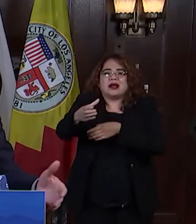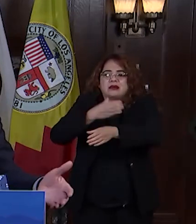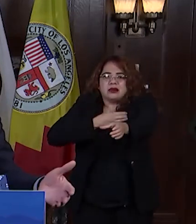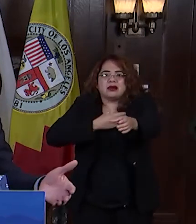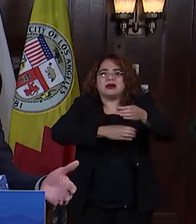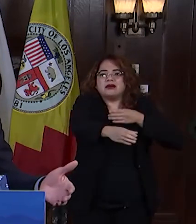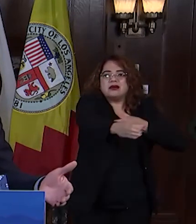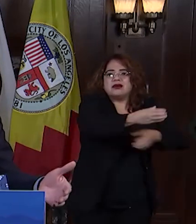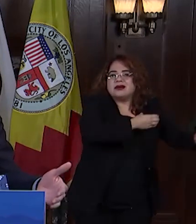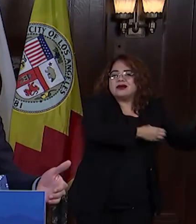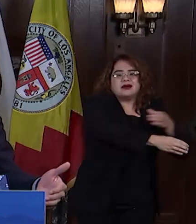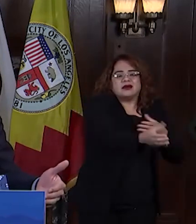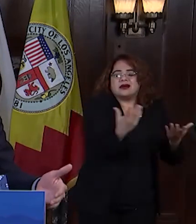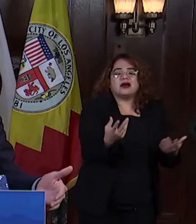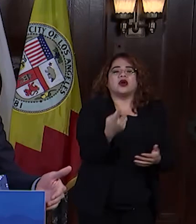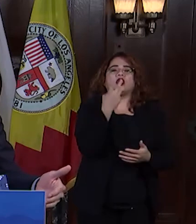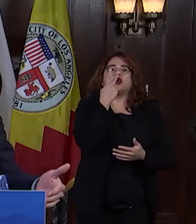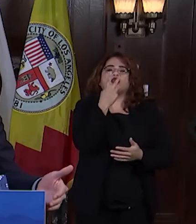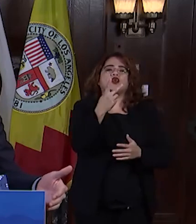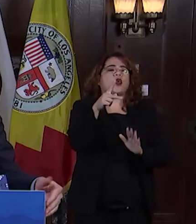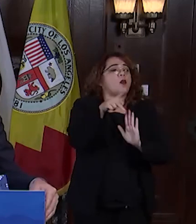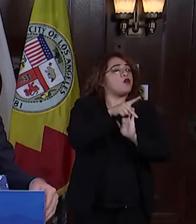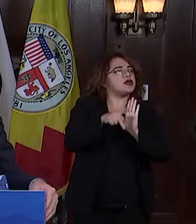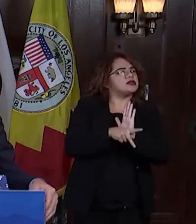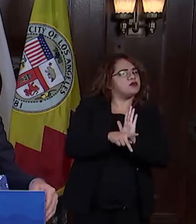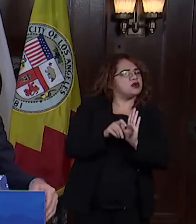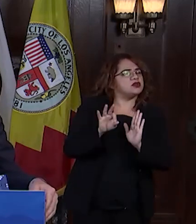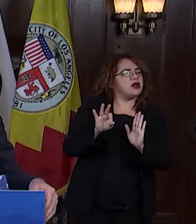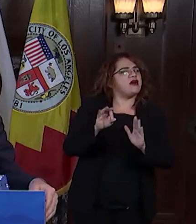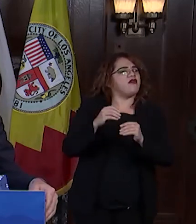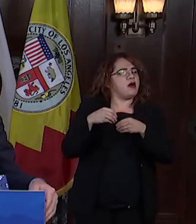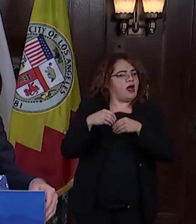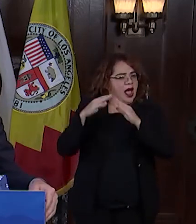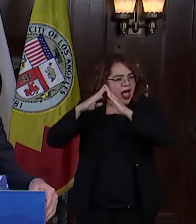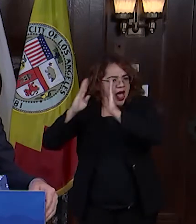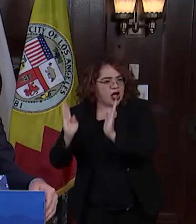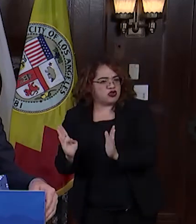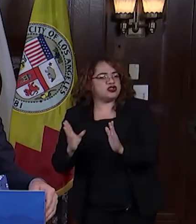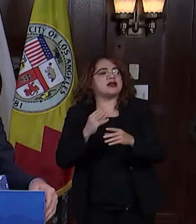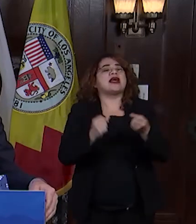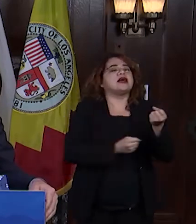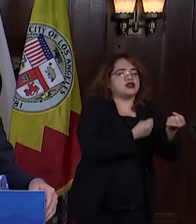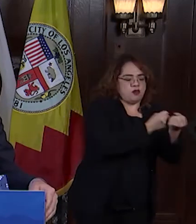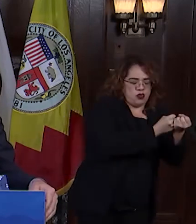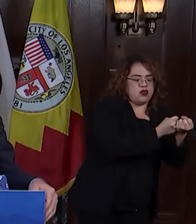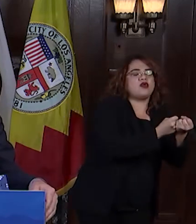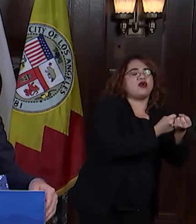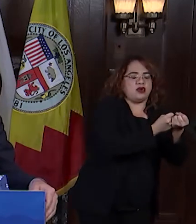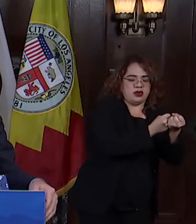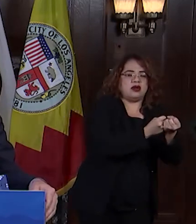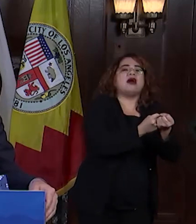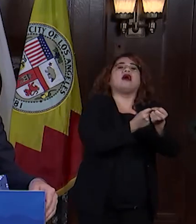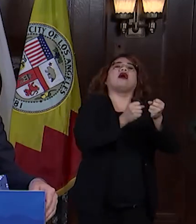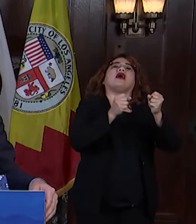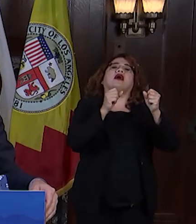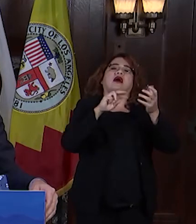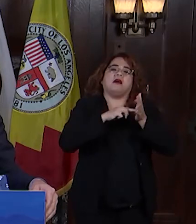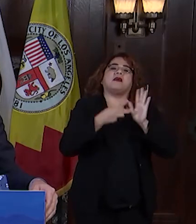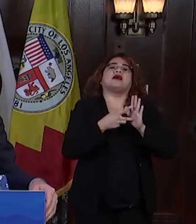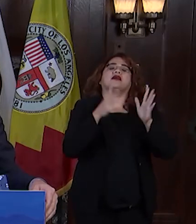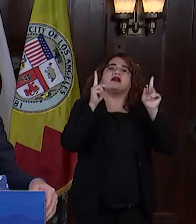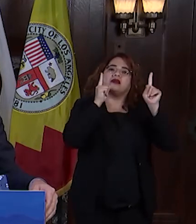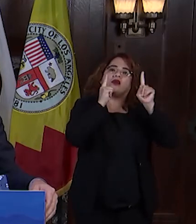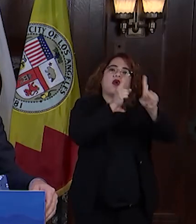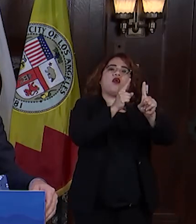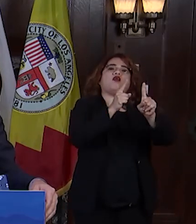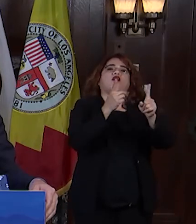If those two principles are enshrined in a way that has the resources behind the housing, so that we essentially move much closer to